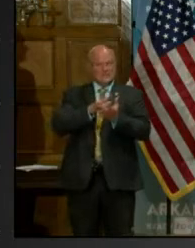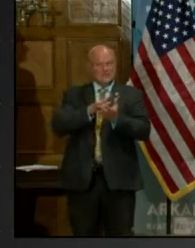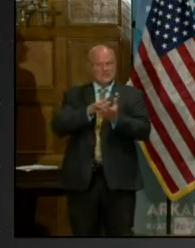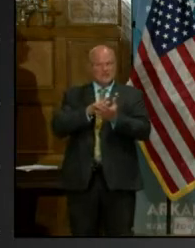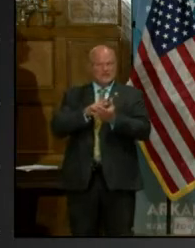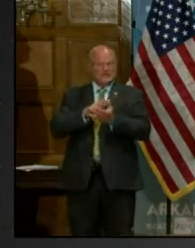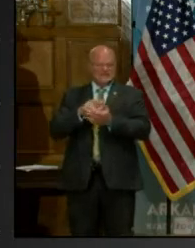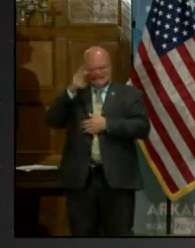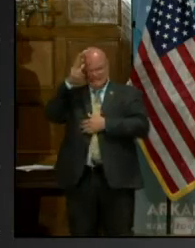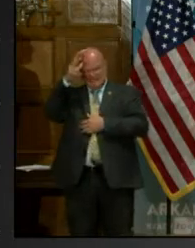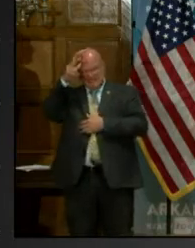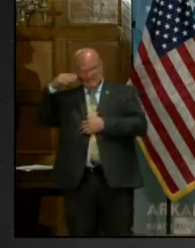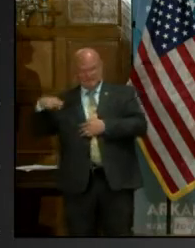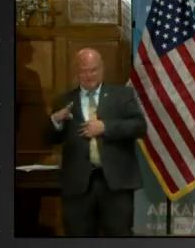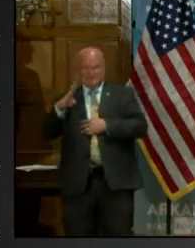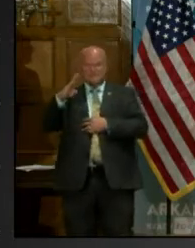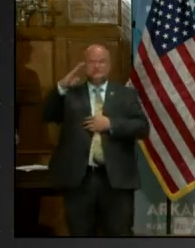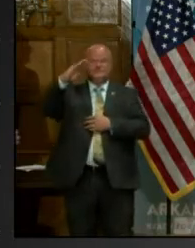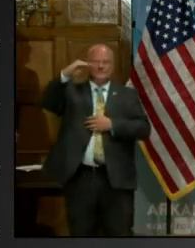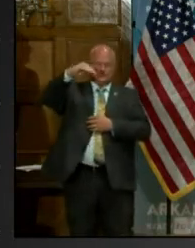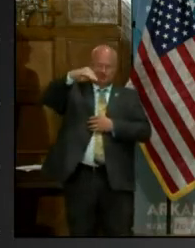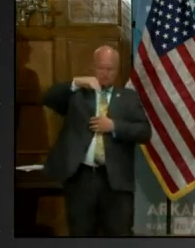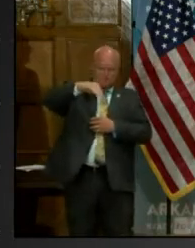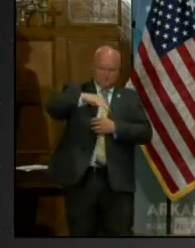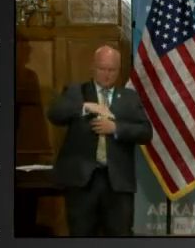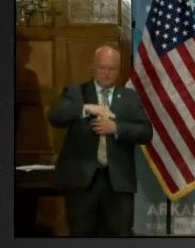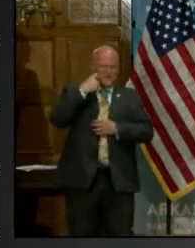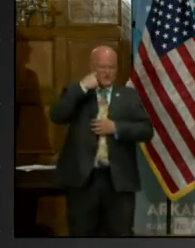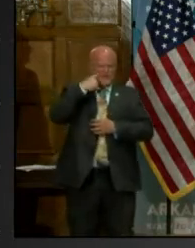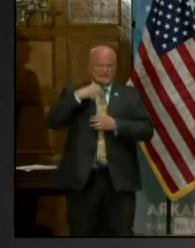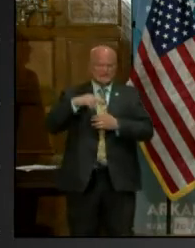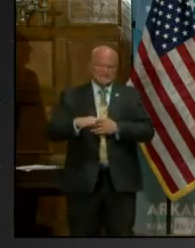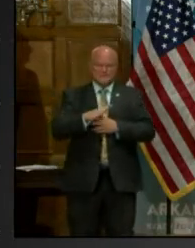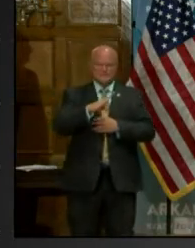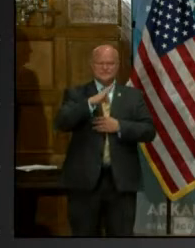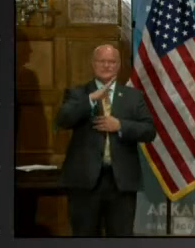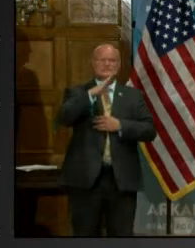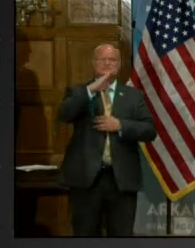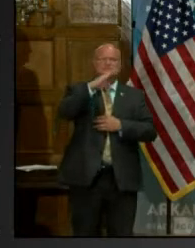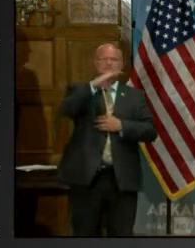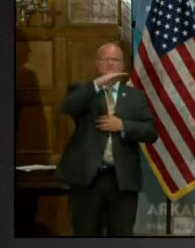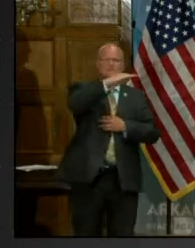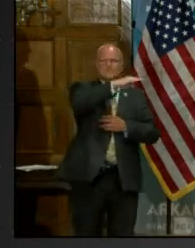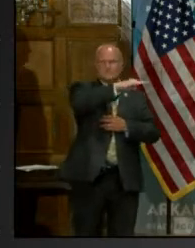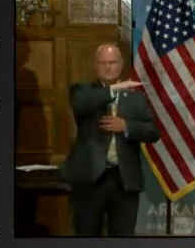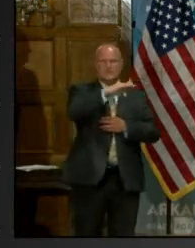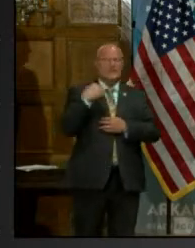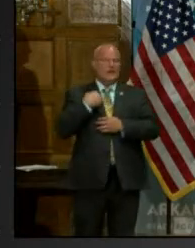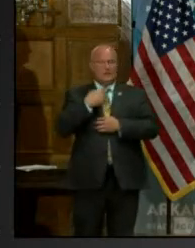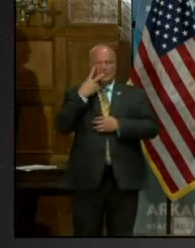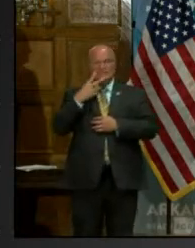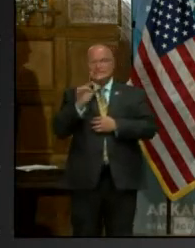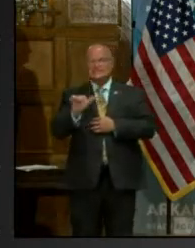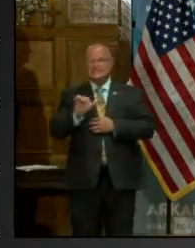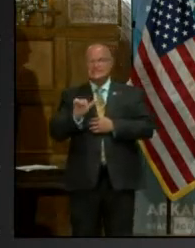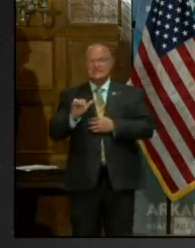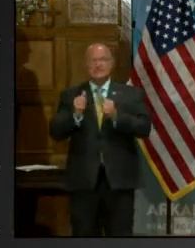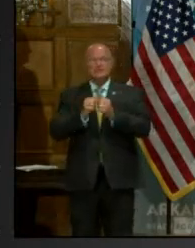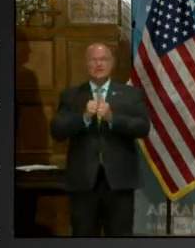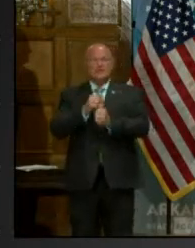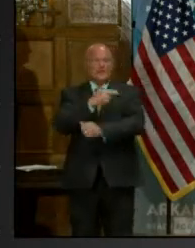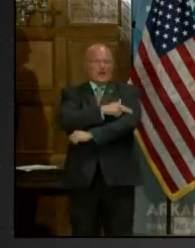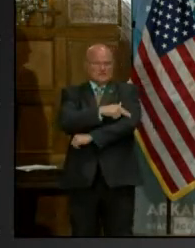early peak, went down, recently has had some increase and then has stabilized. And we've seen a similar pattern